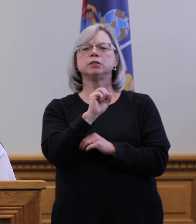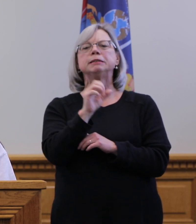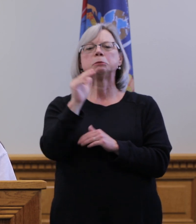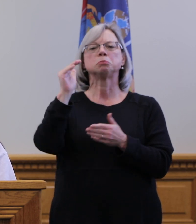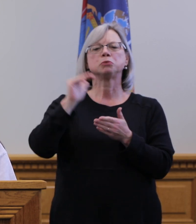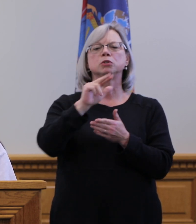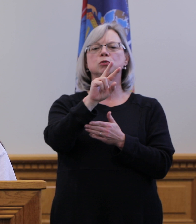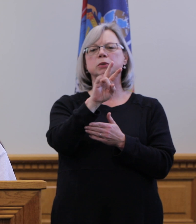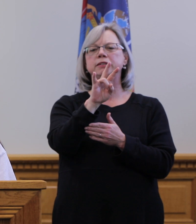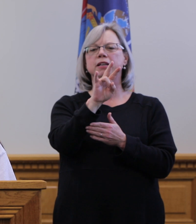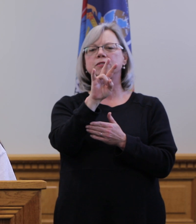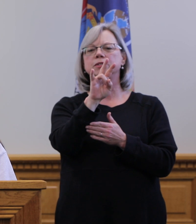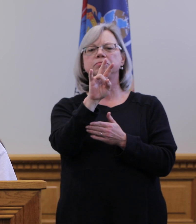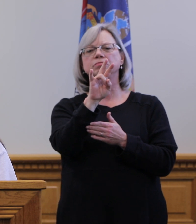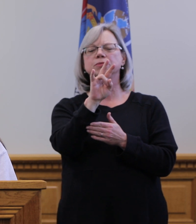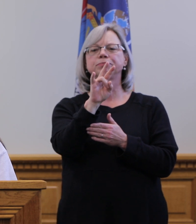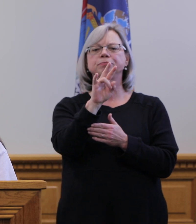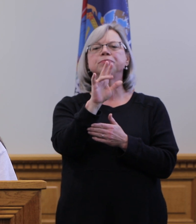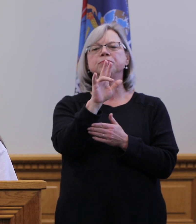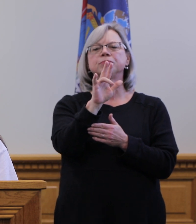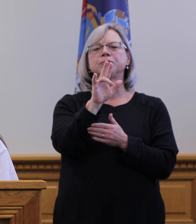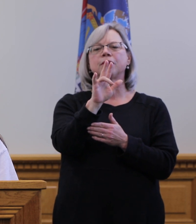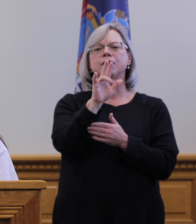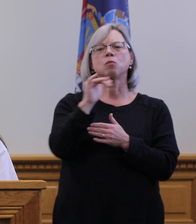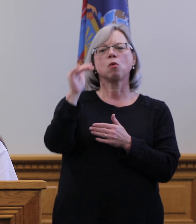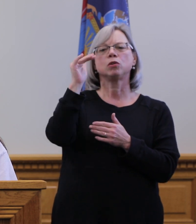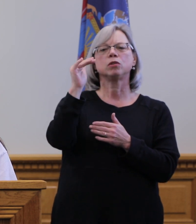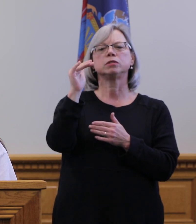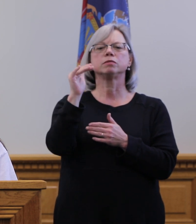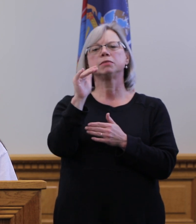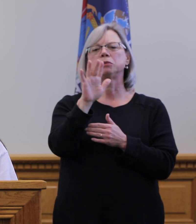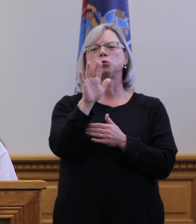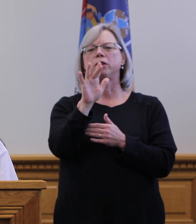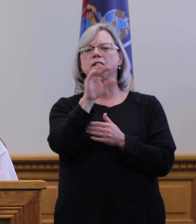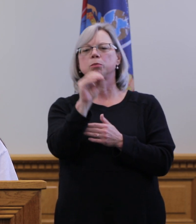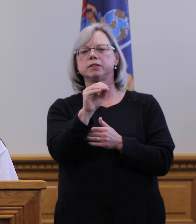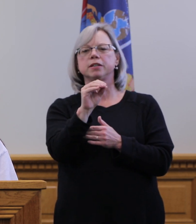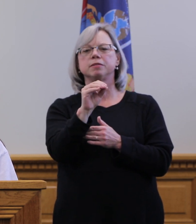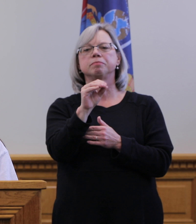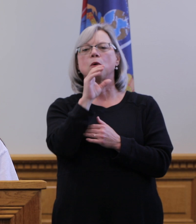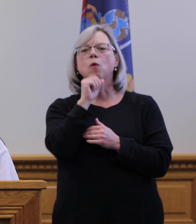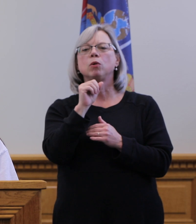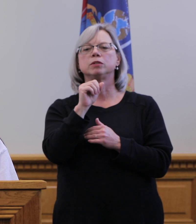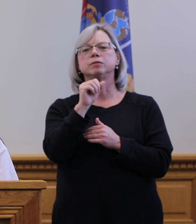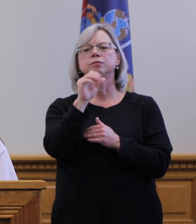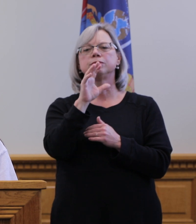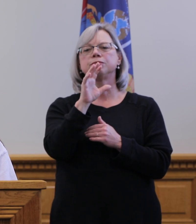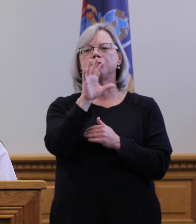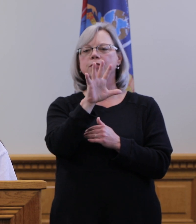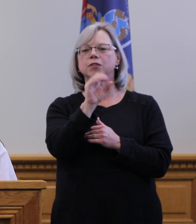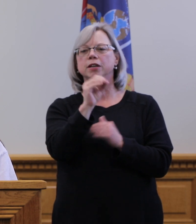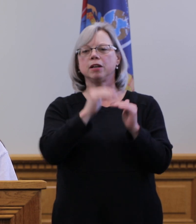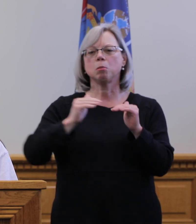14.1%. In 2019, there were an estimated 13.1 million adults age 18